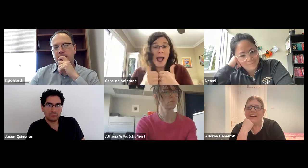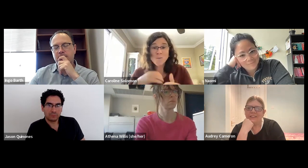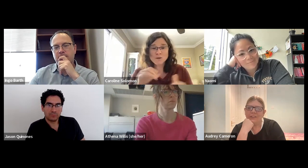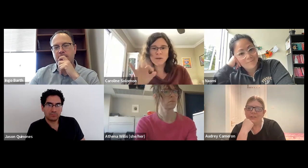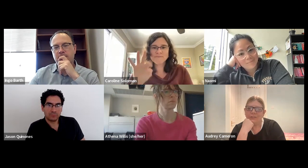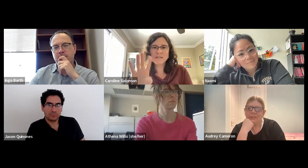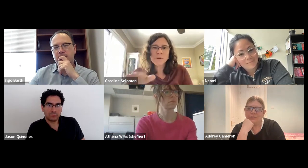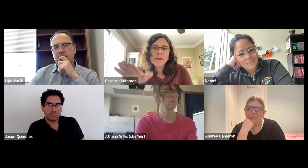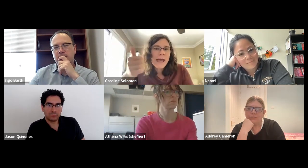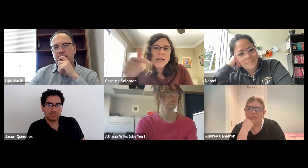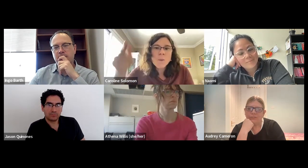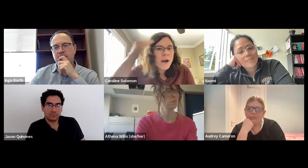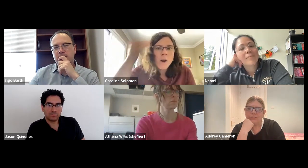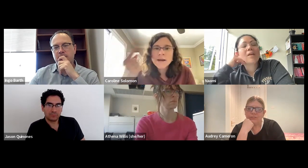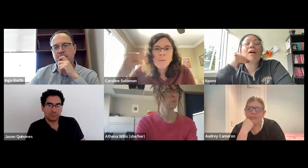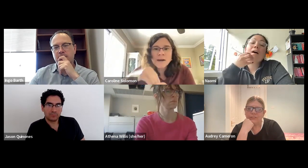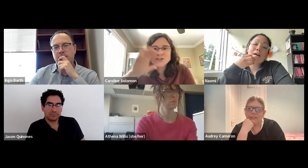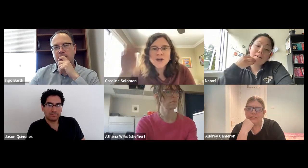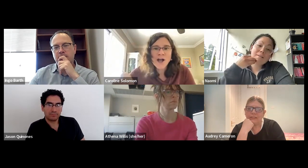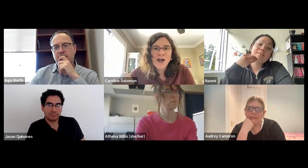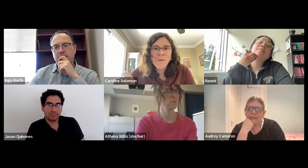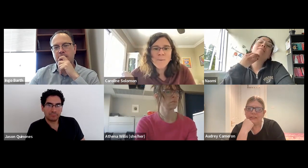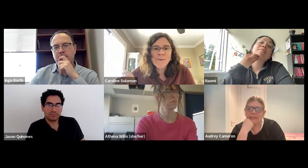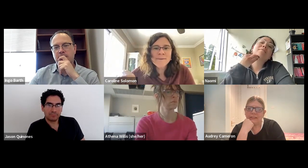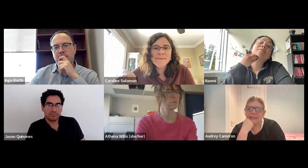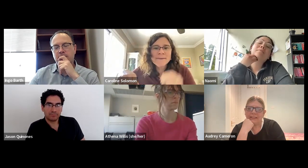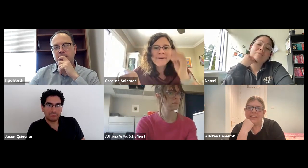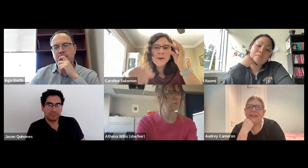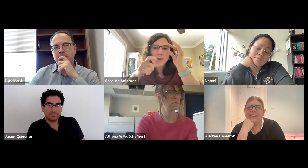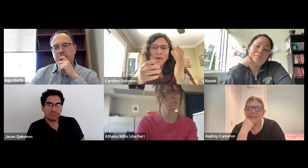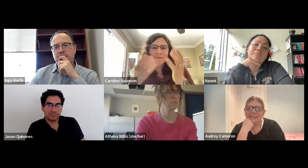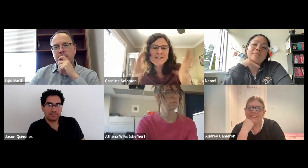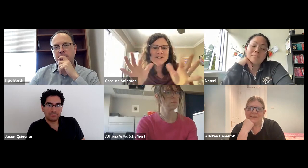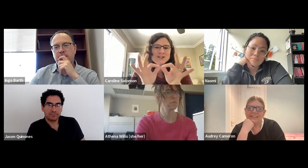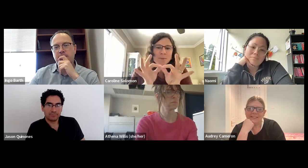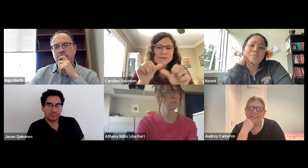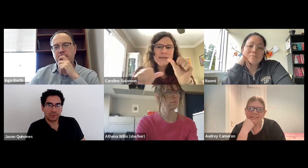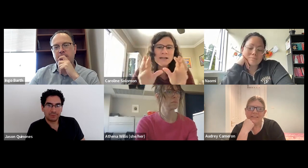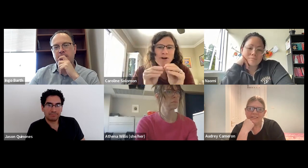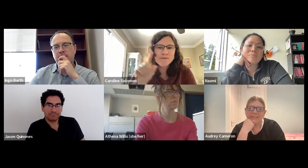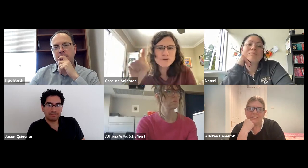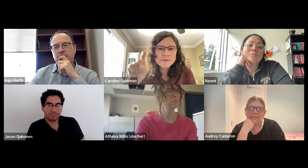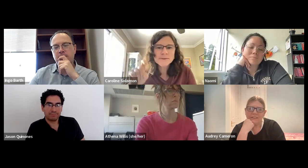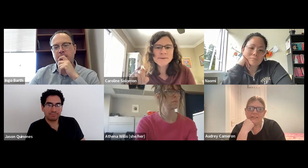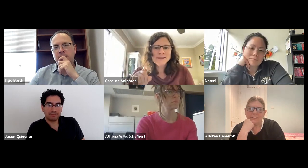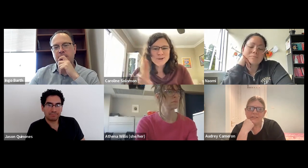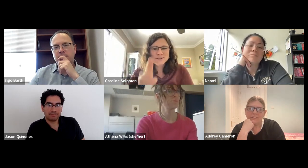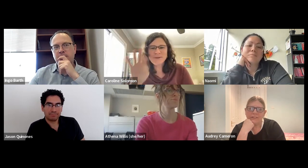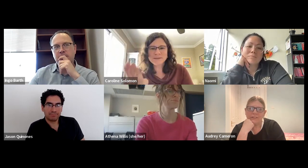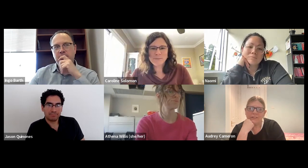conferences. But like, if I'm going to a conference like say in Chicago or something, I don't know who the STEM interpreters are.